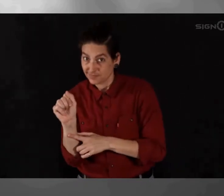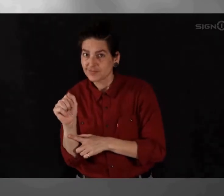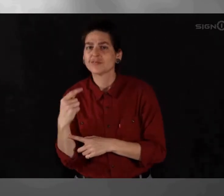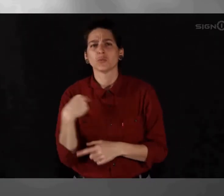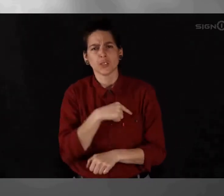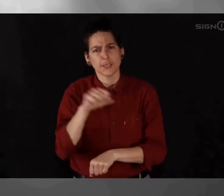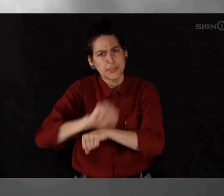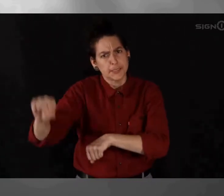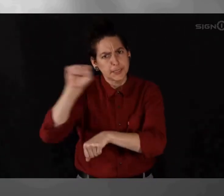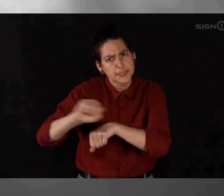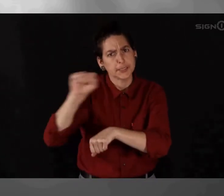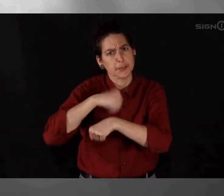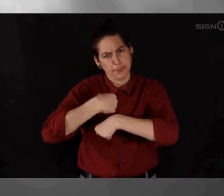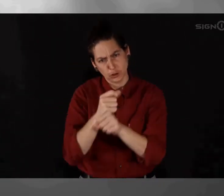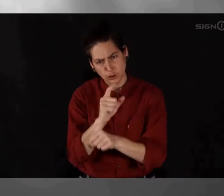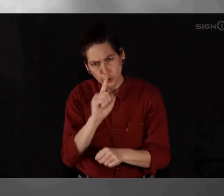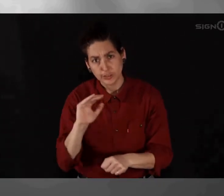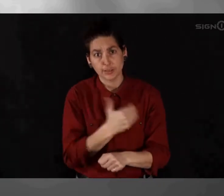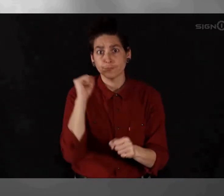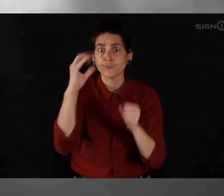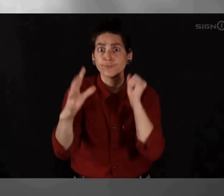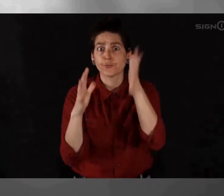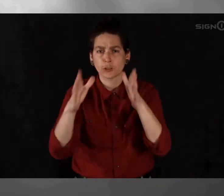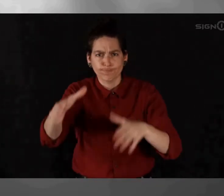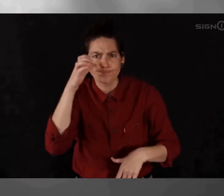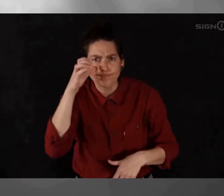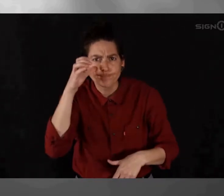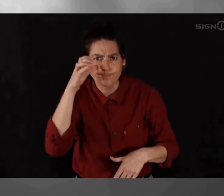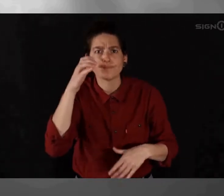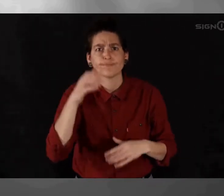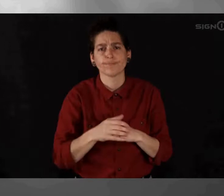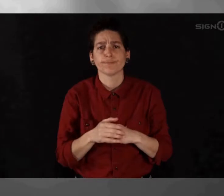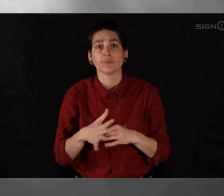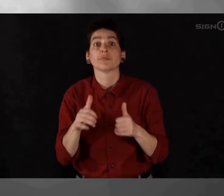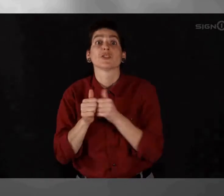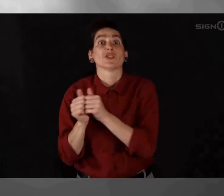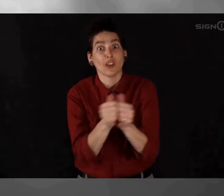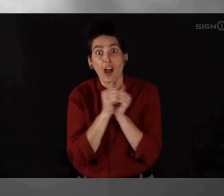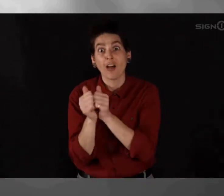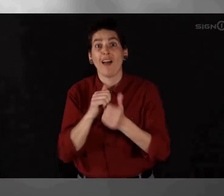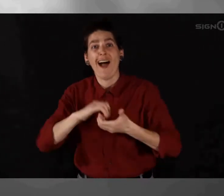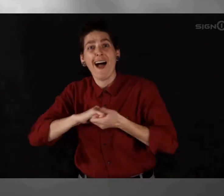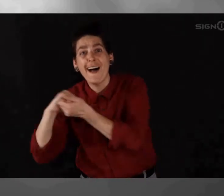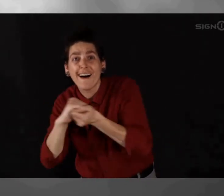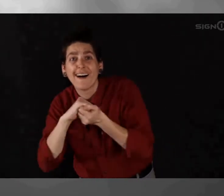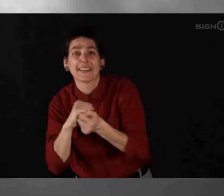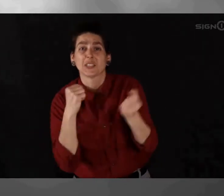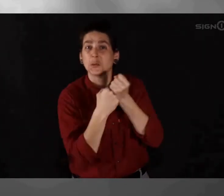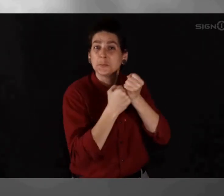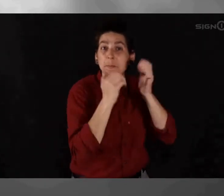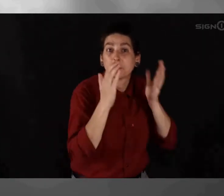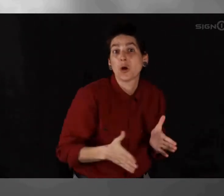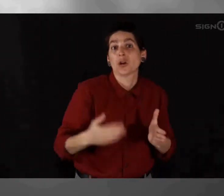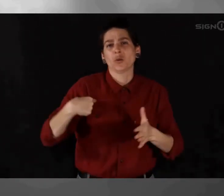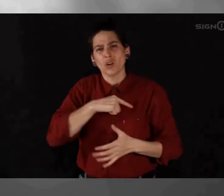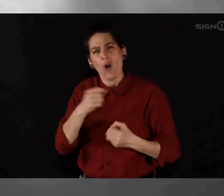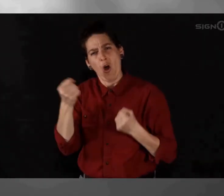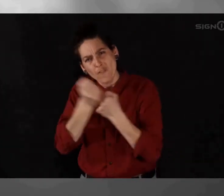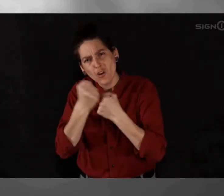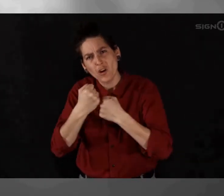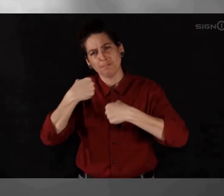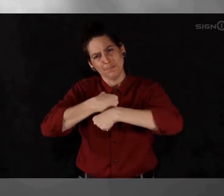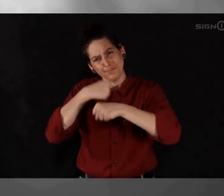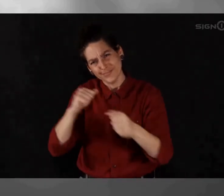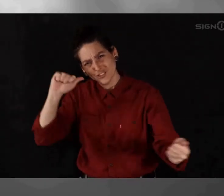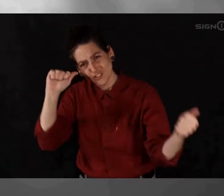working to make sure our voices are heard. Together with our allies and supporters, we advocate and make change. This